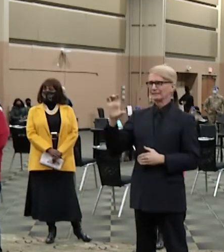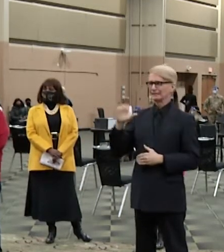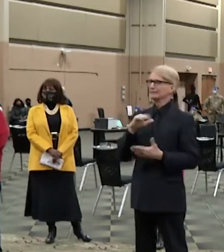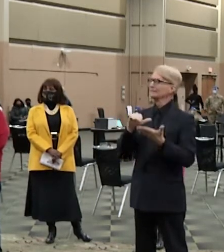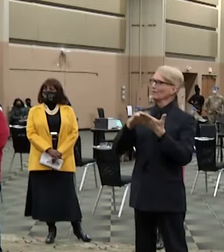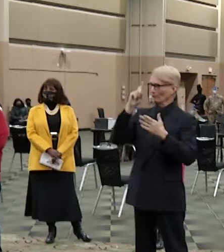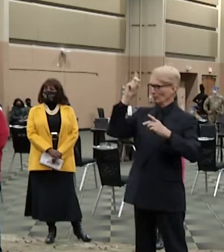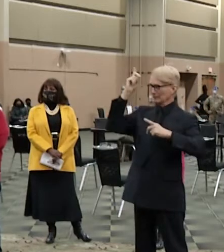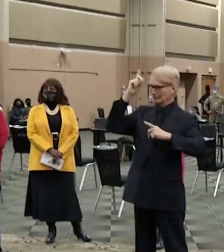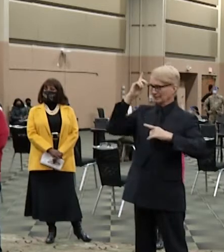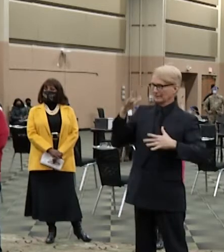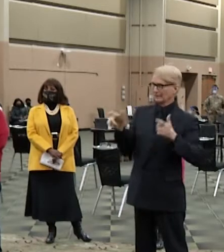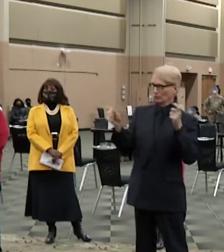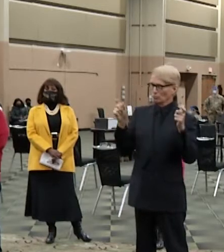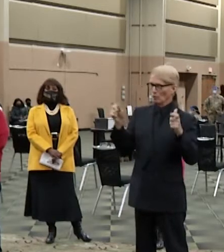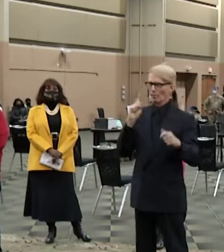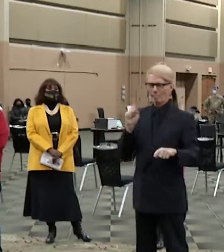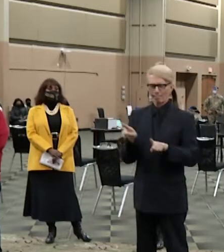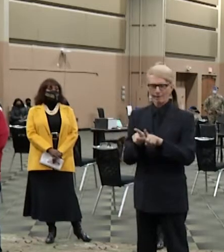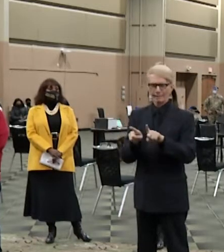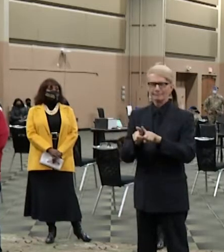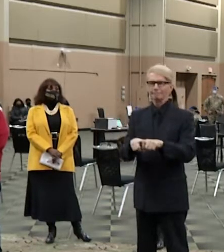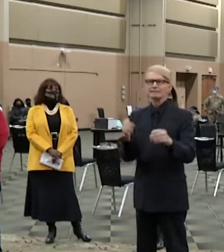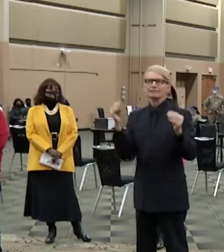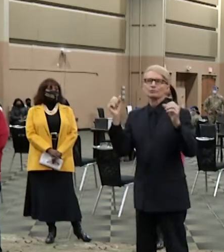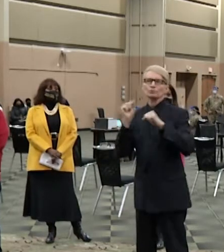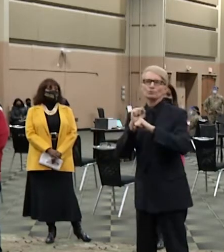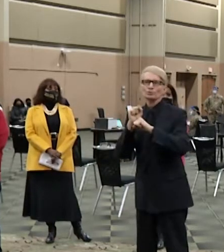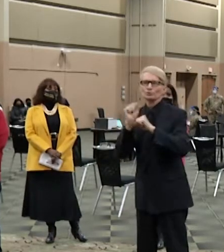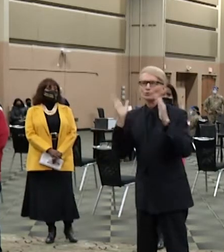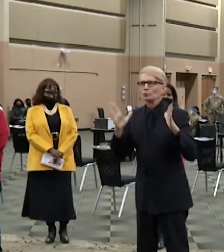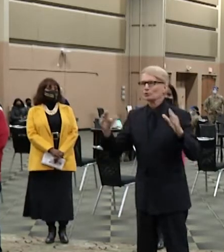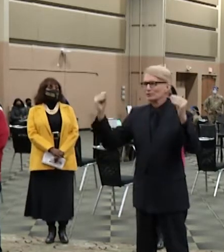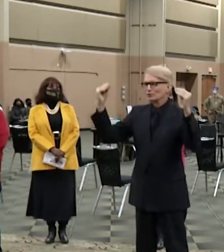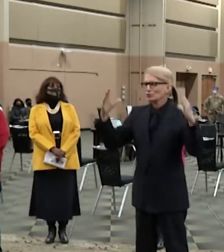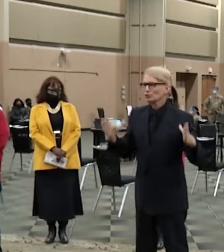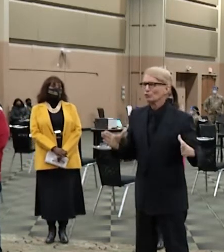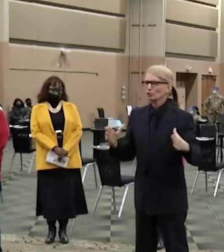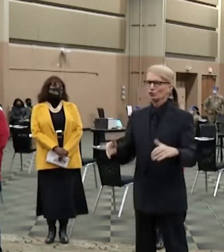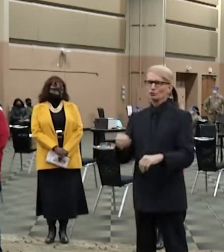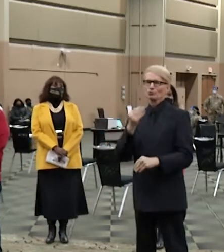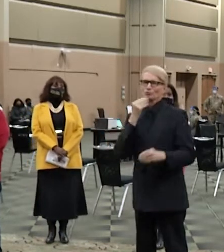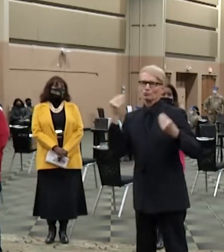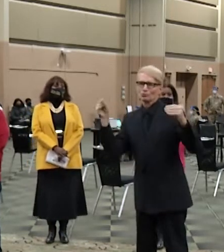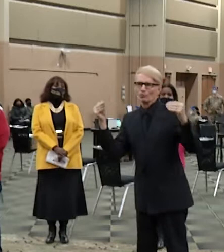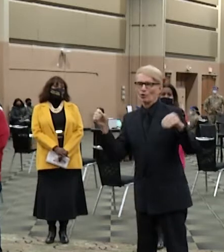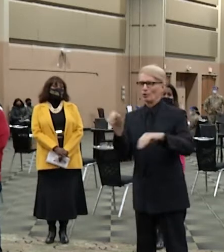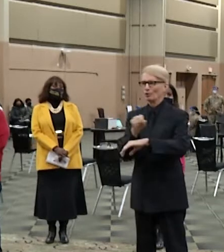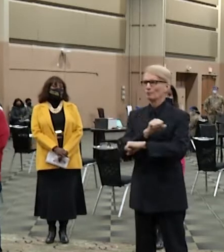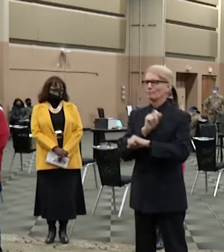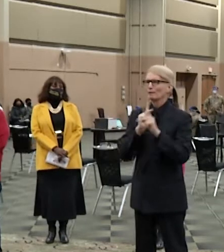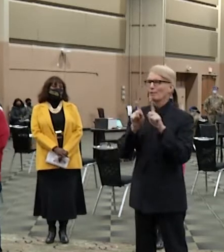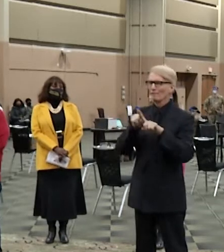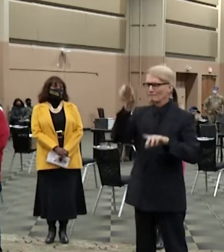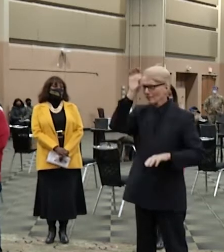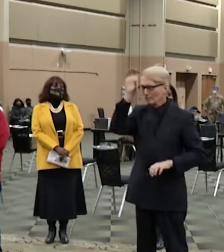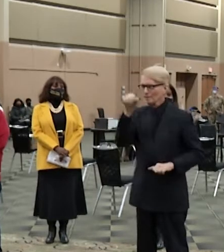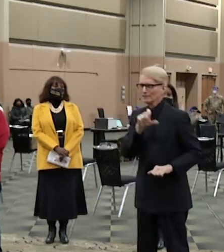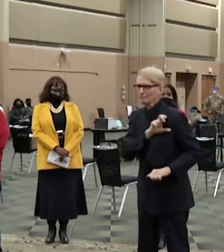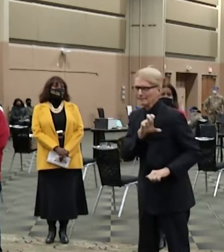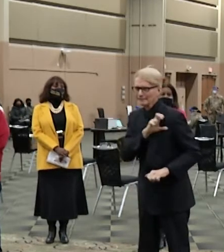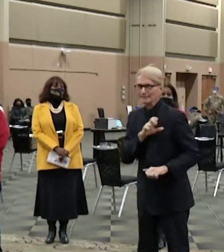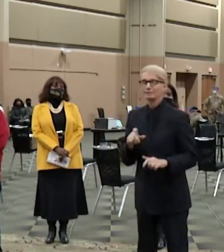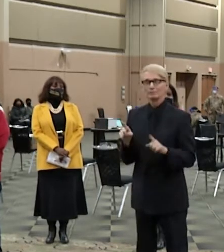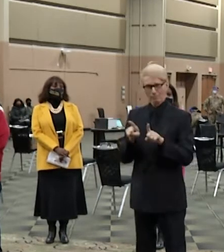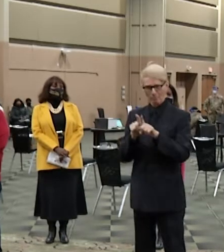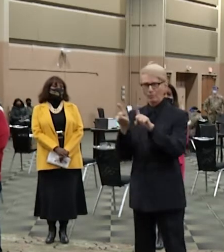essential workers, such as teachers, first responders, and grocery workers. This website also directs people